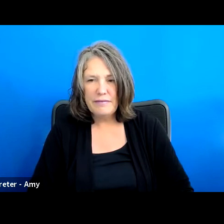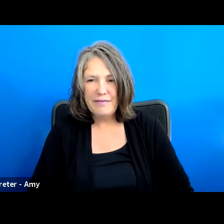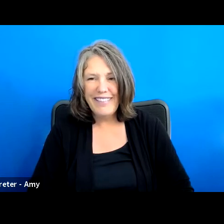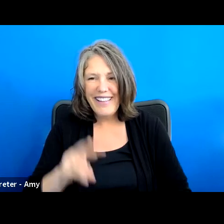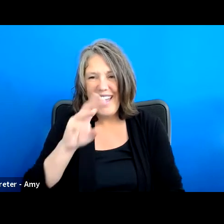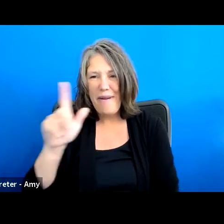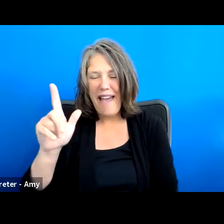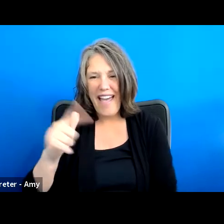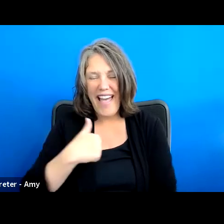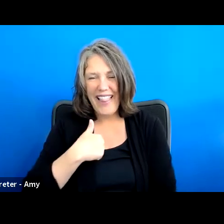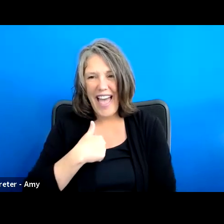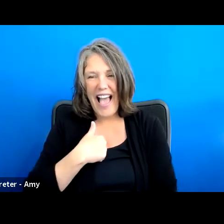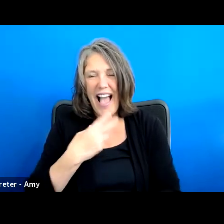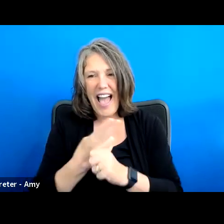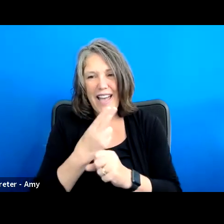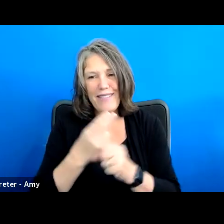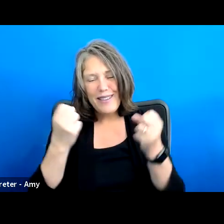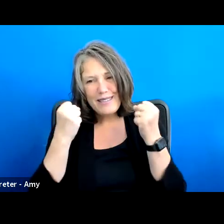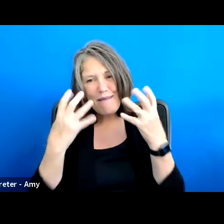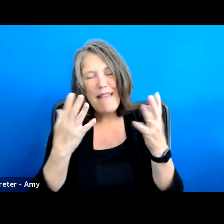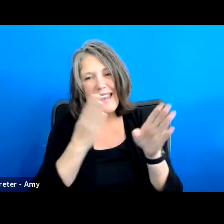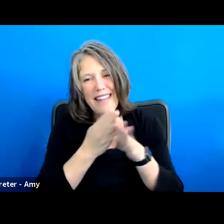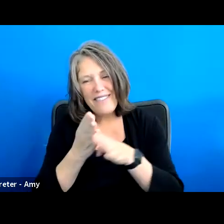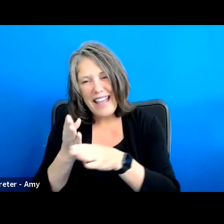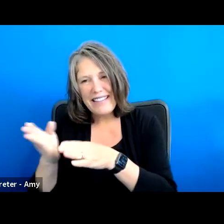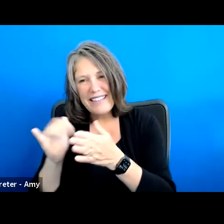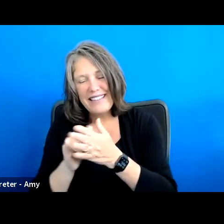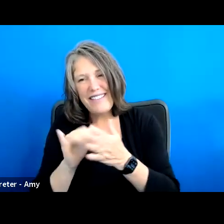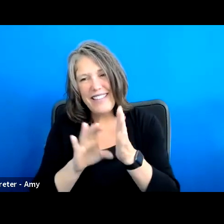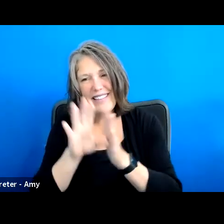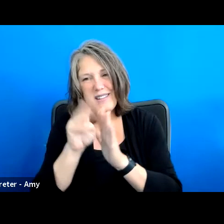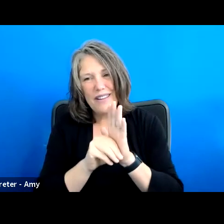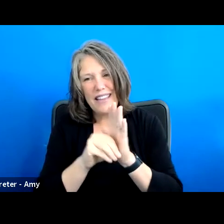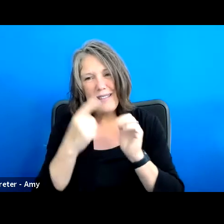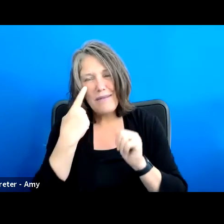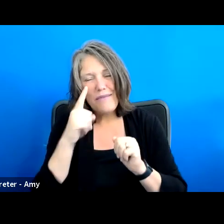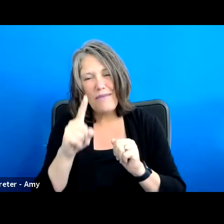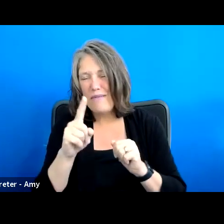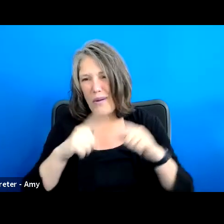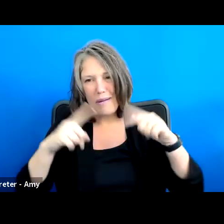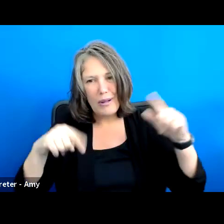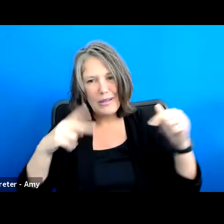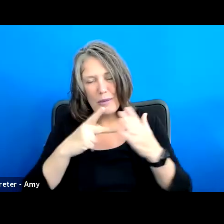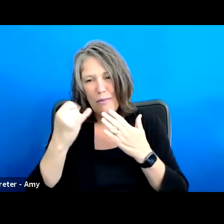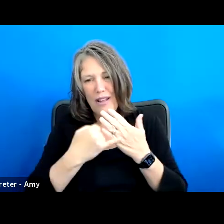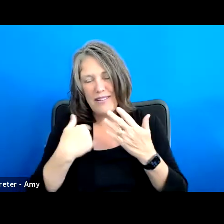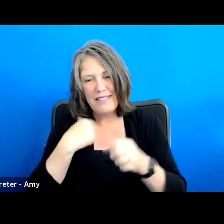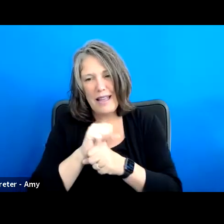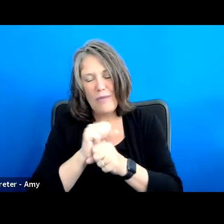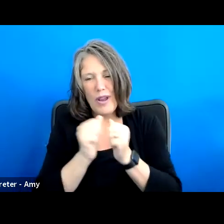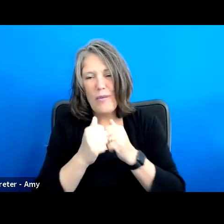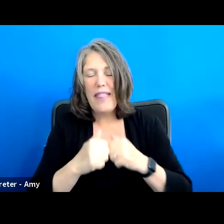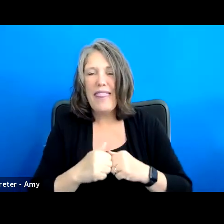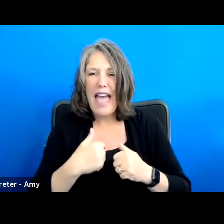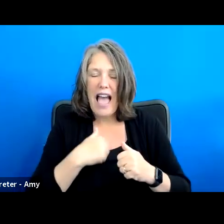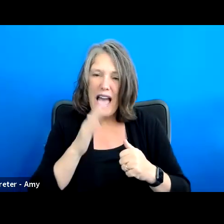Well, I've gotten to use many facets of this curriculum for multiple projects I'm working on.